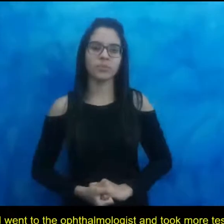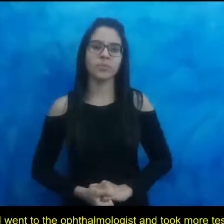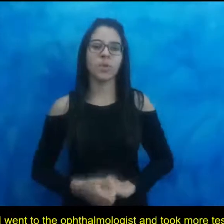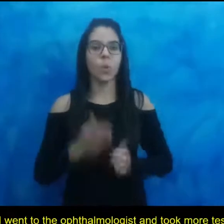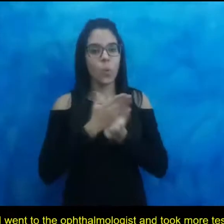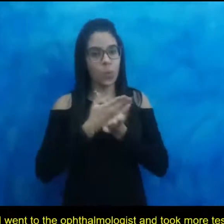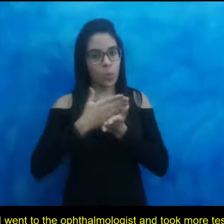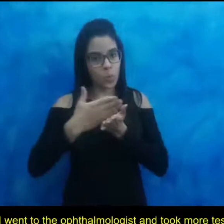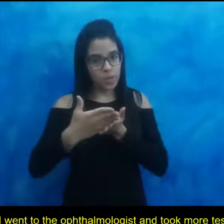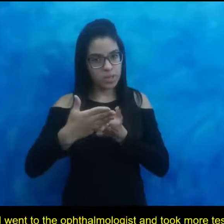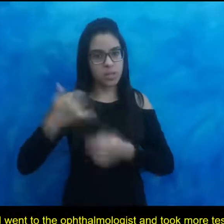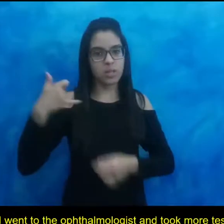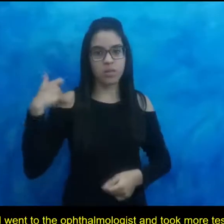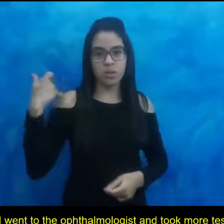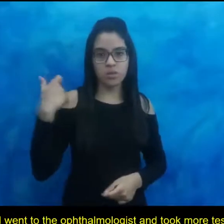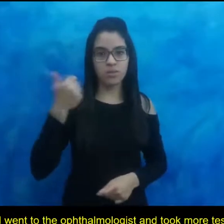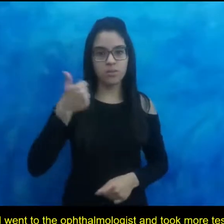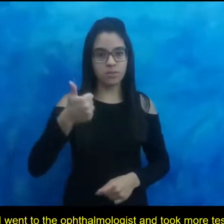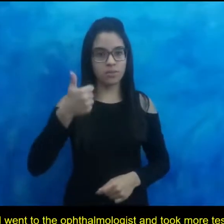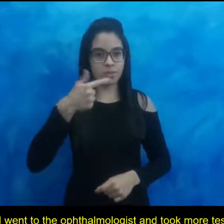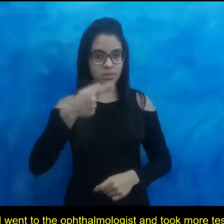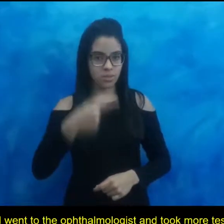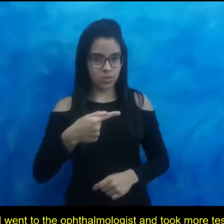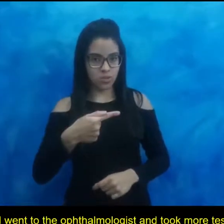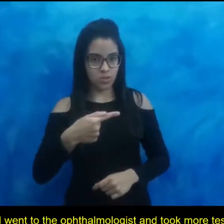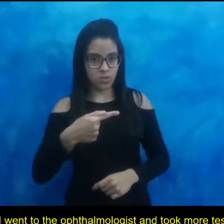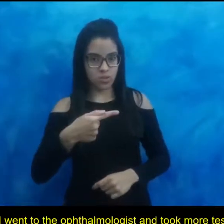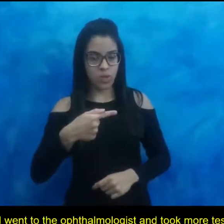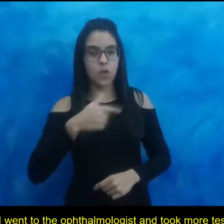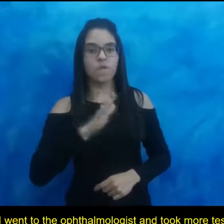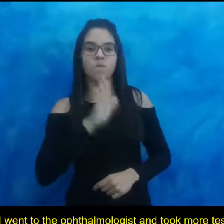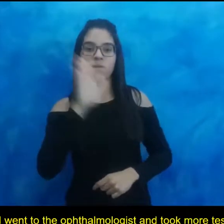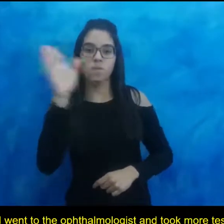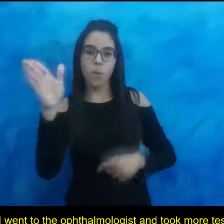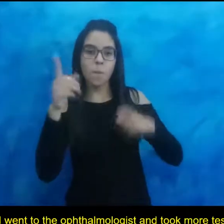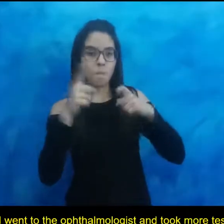I was diagnosed with Usher syndrome.